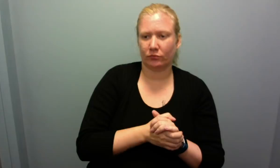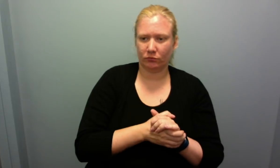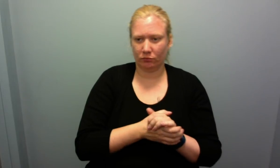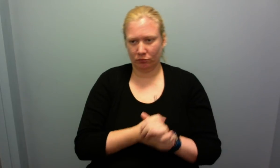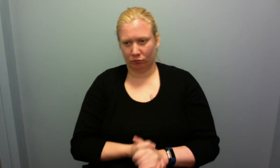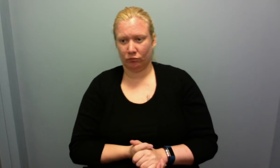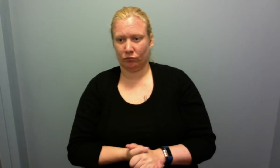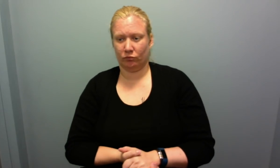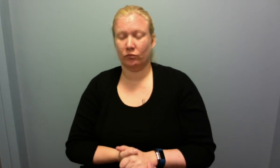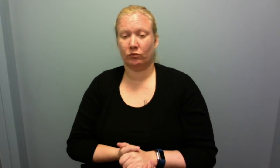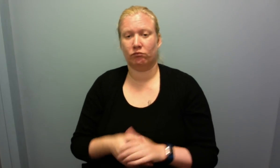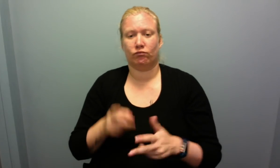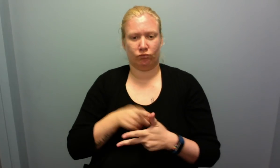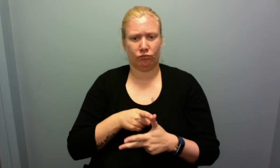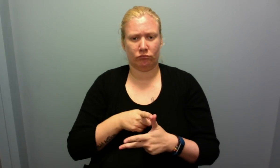so that you all can learn a little bit more.